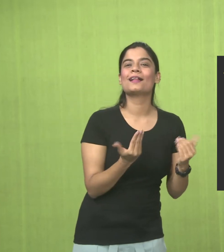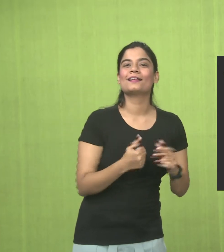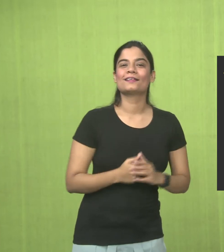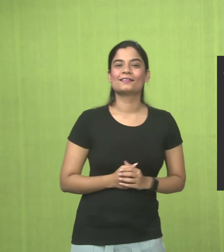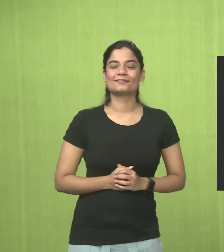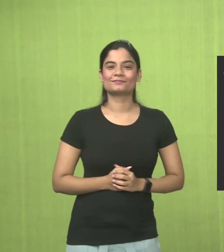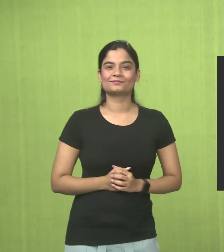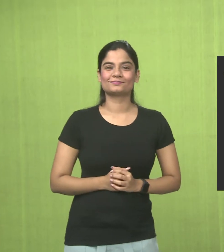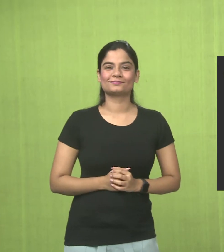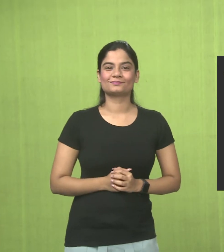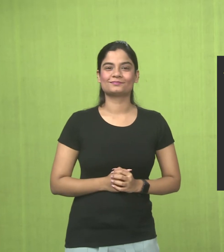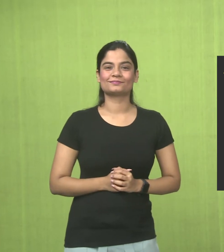well.